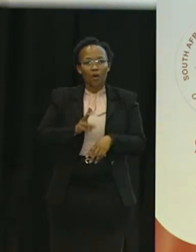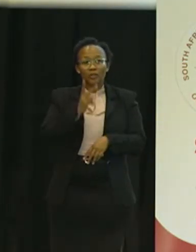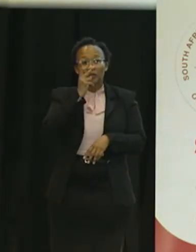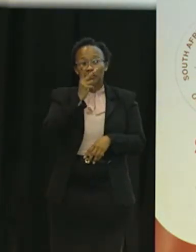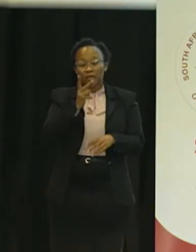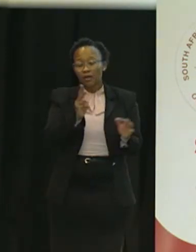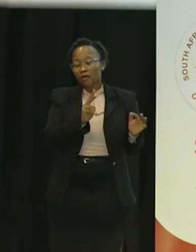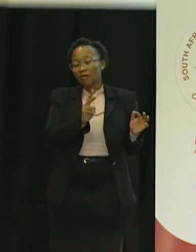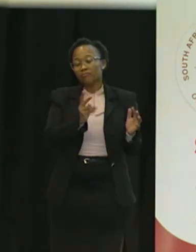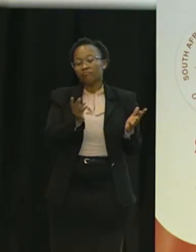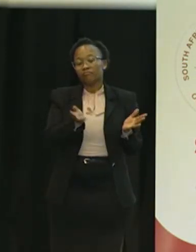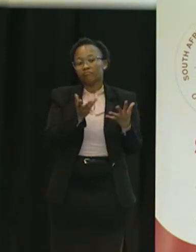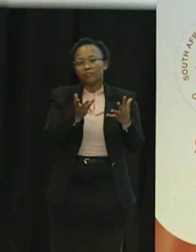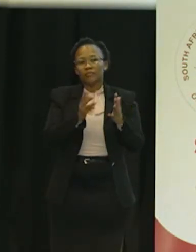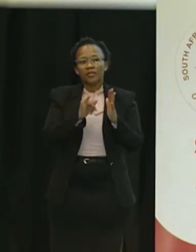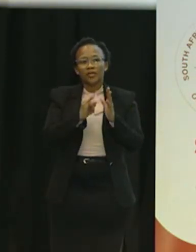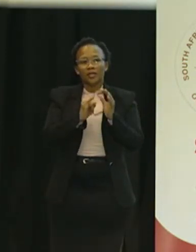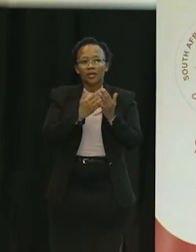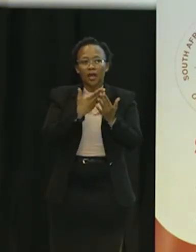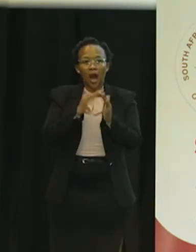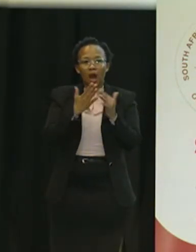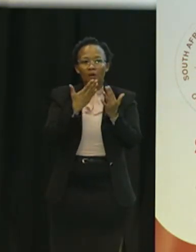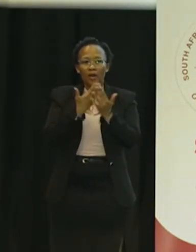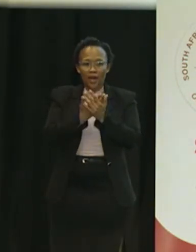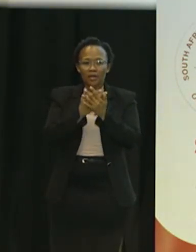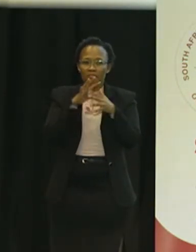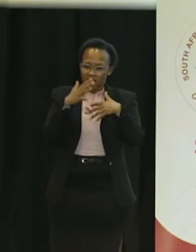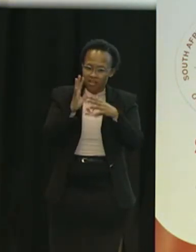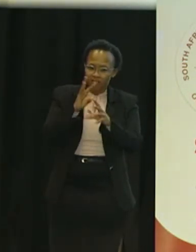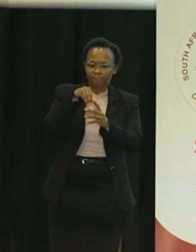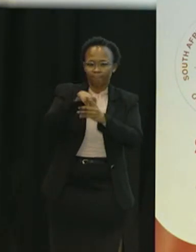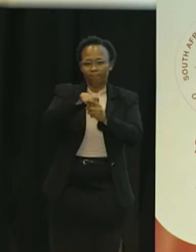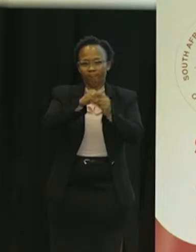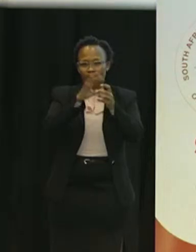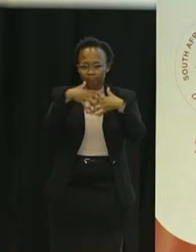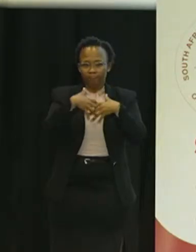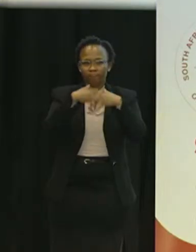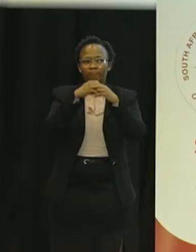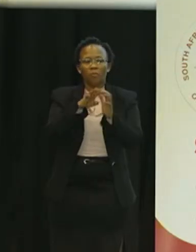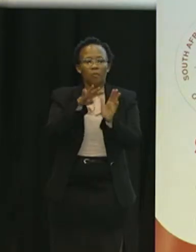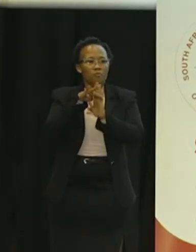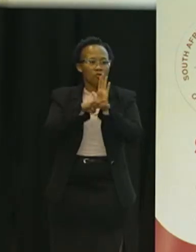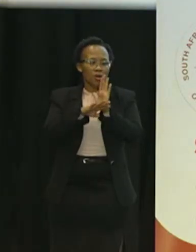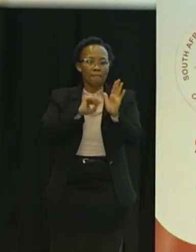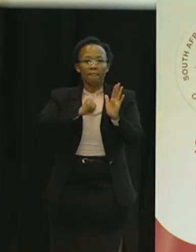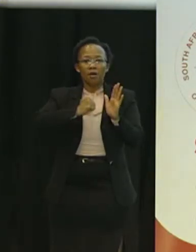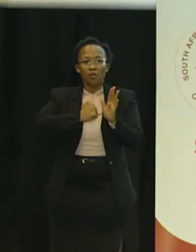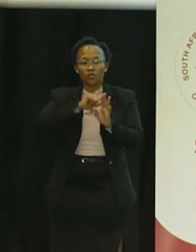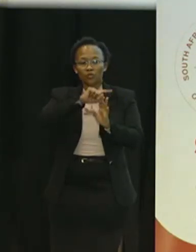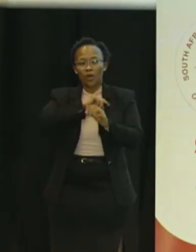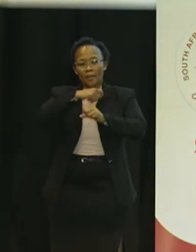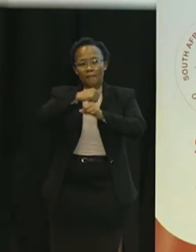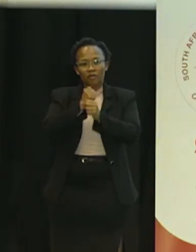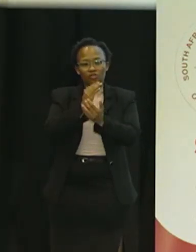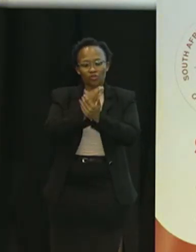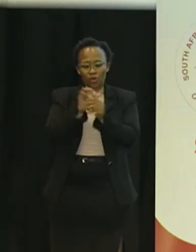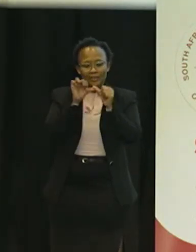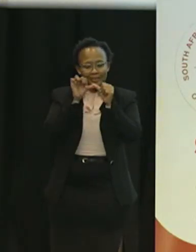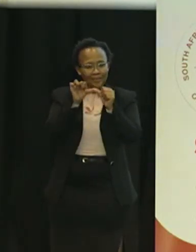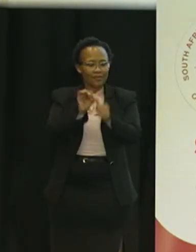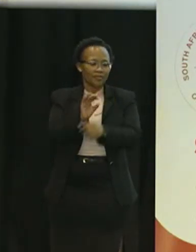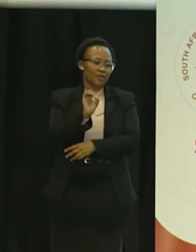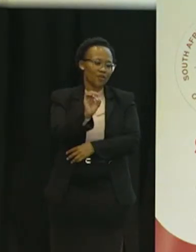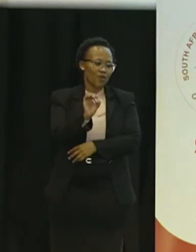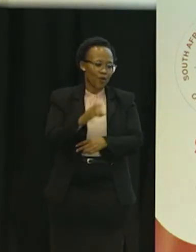be institutionalized in our programs and ensure that there is sustainability. As Global Fund,